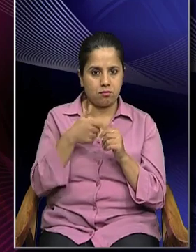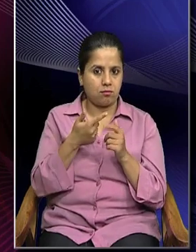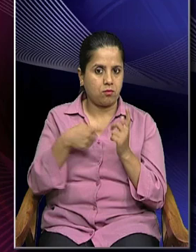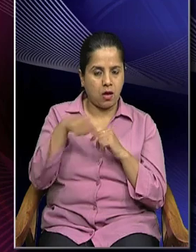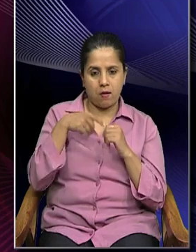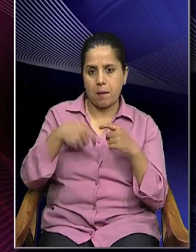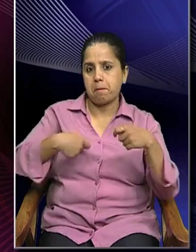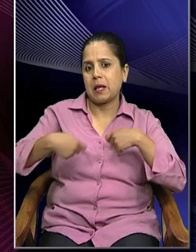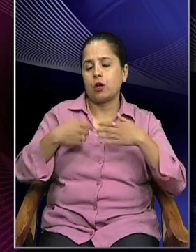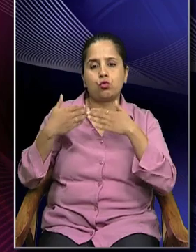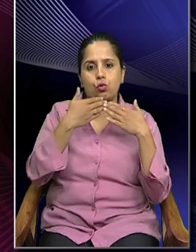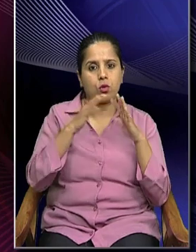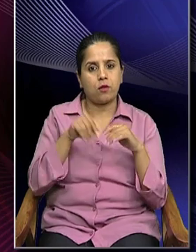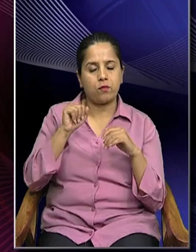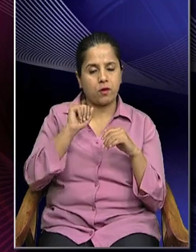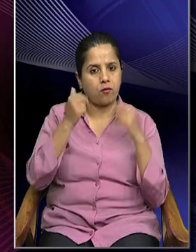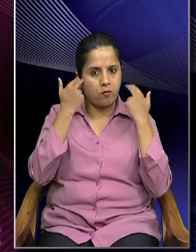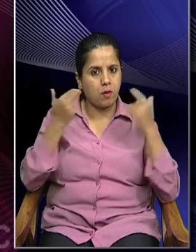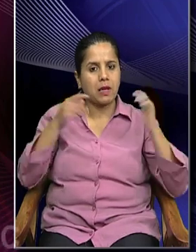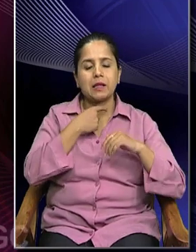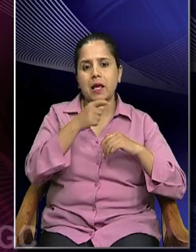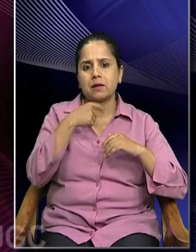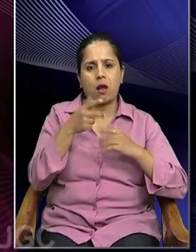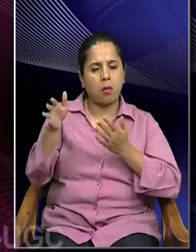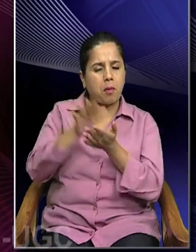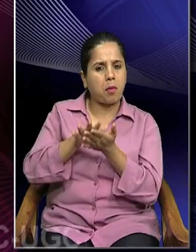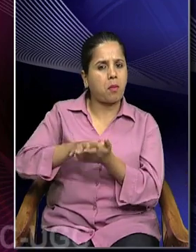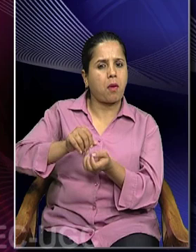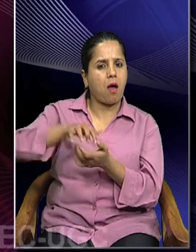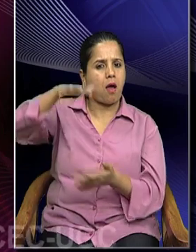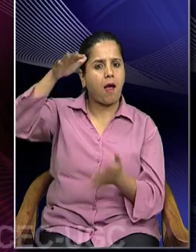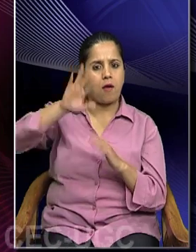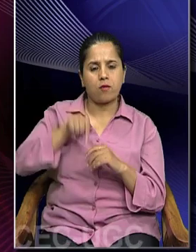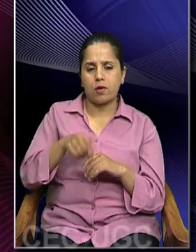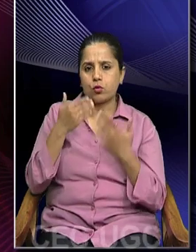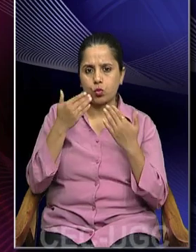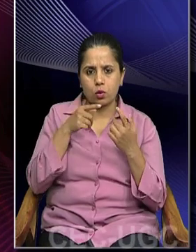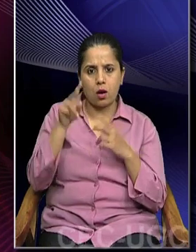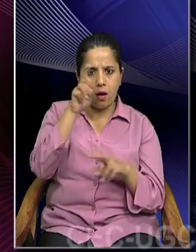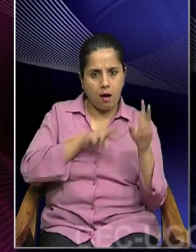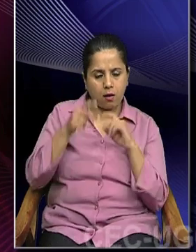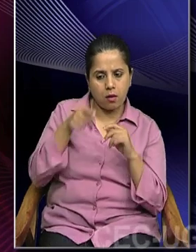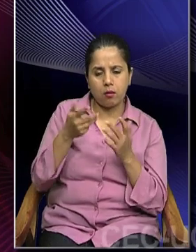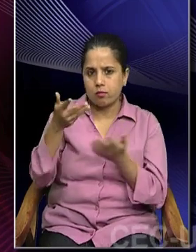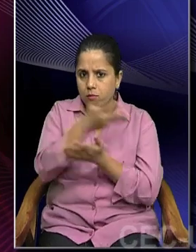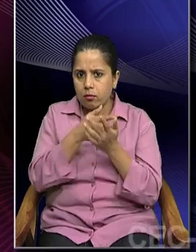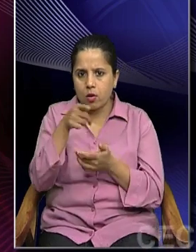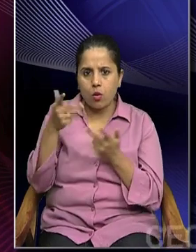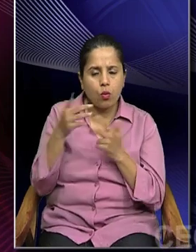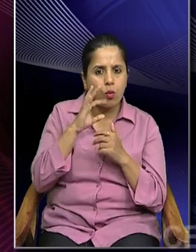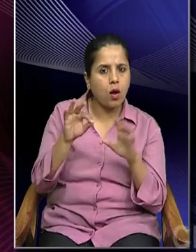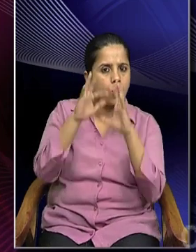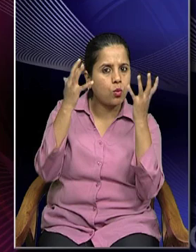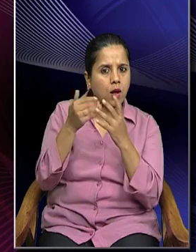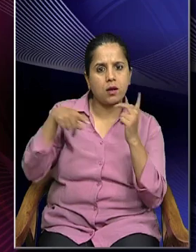School is renowned for its case methods, where the students, they analyze and discuss the real